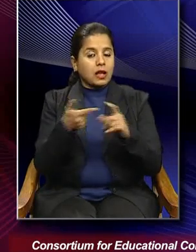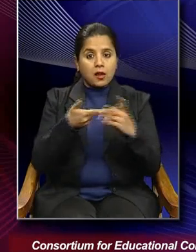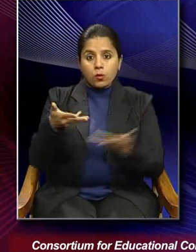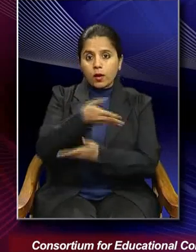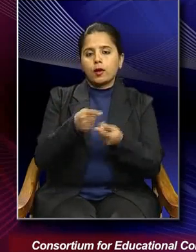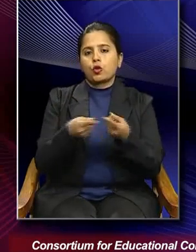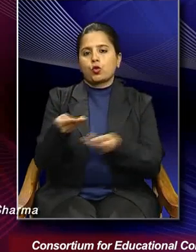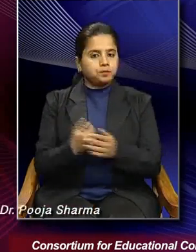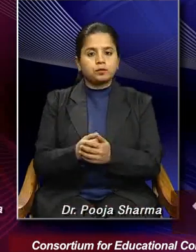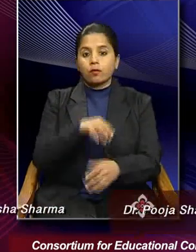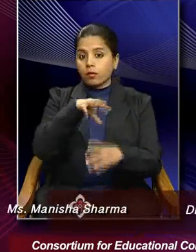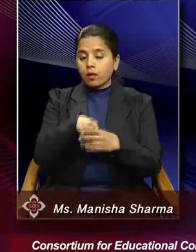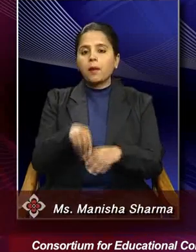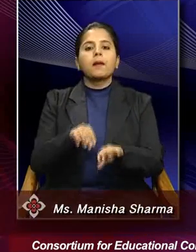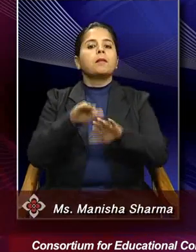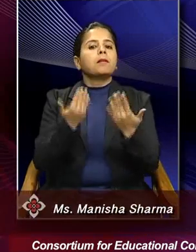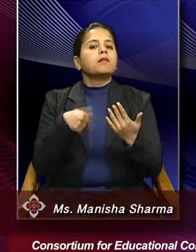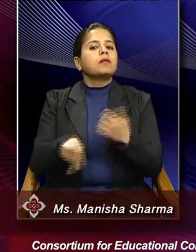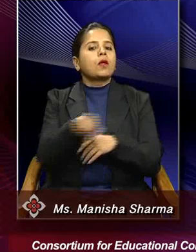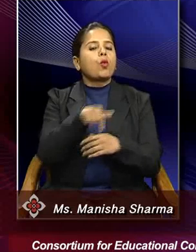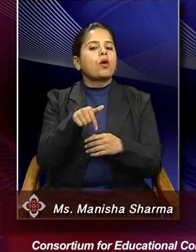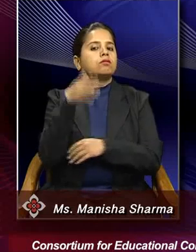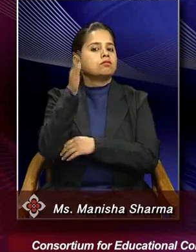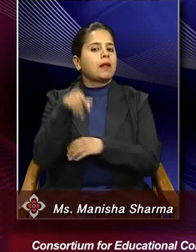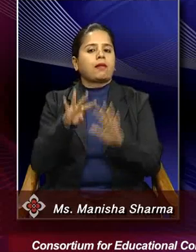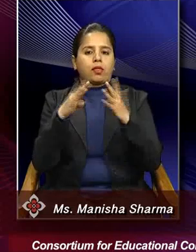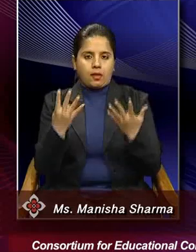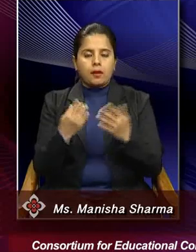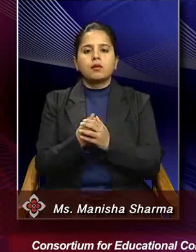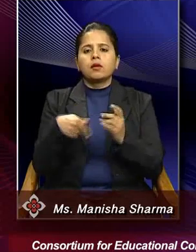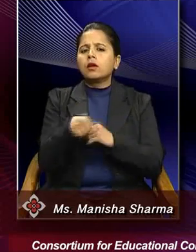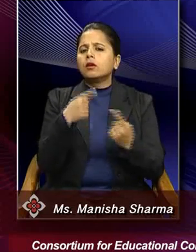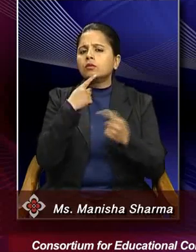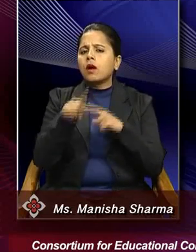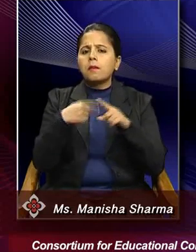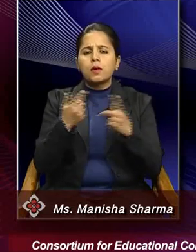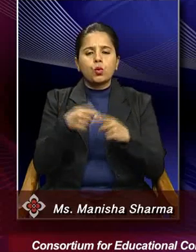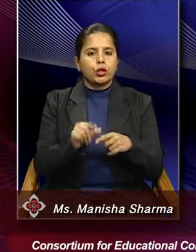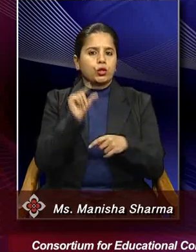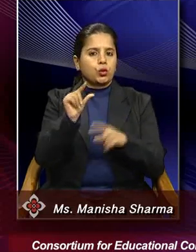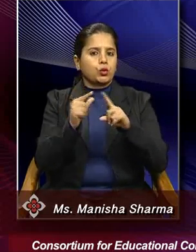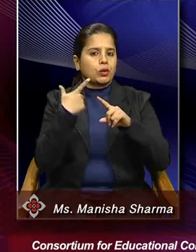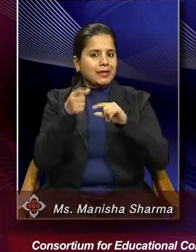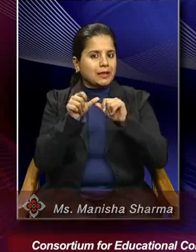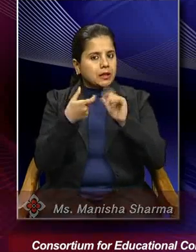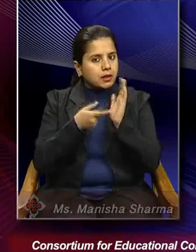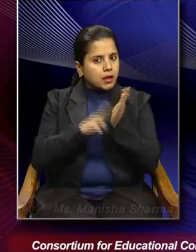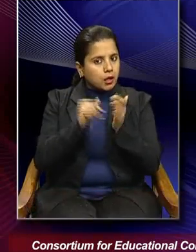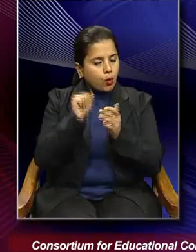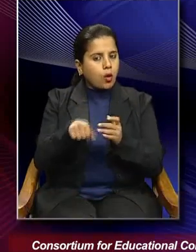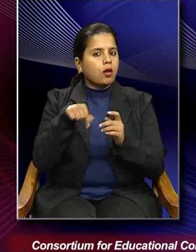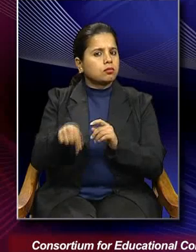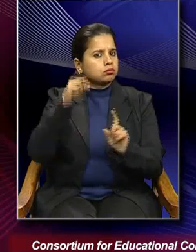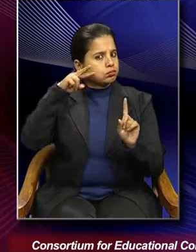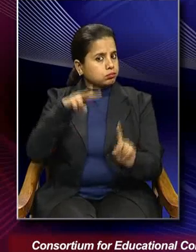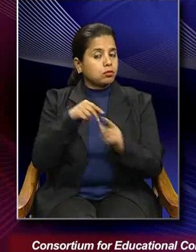Economics lecture series. Under this, we were discussing about the utilitarian perspective. Before that, we have